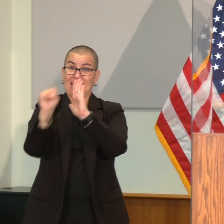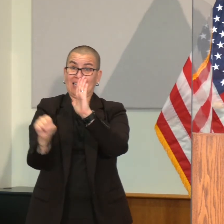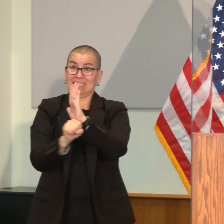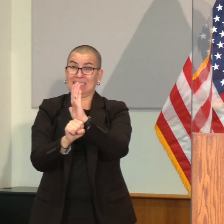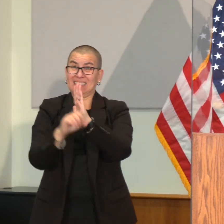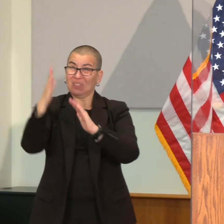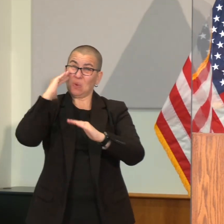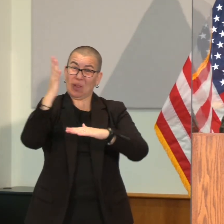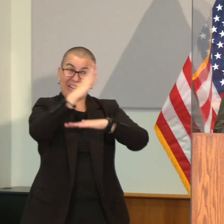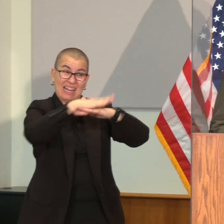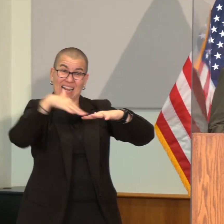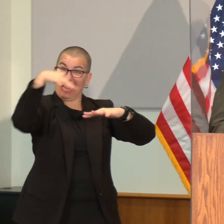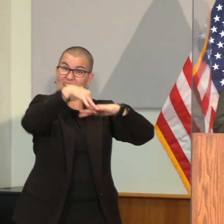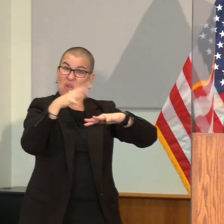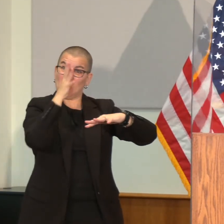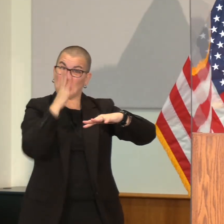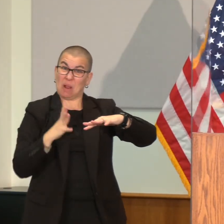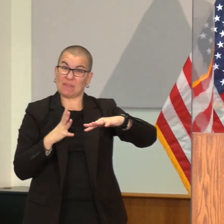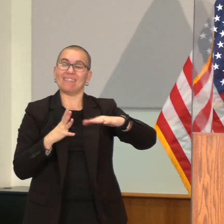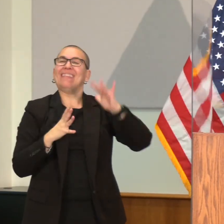progress. Lieutenant Governor Flanagan.